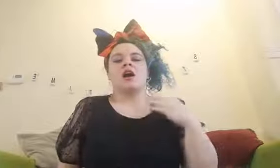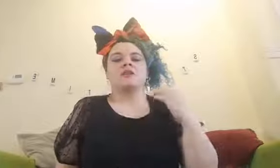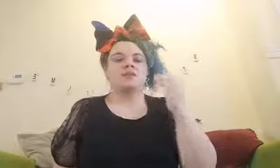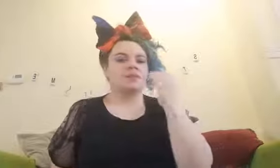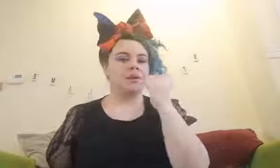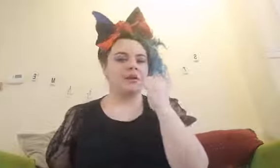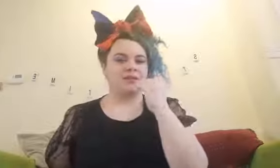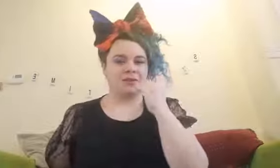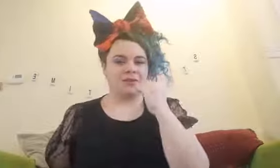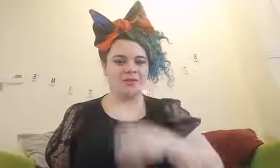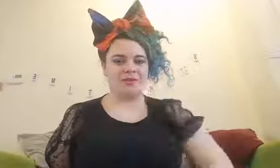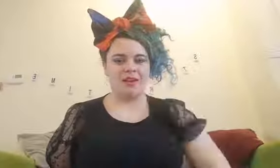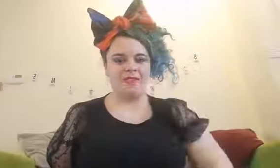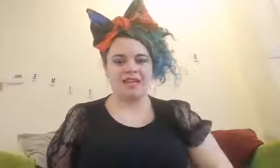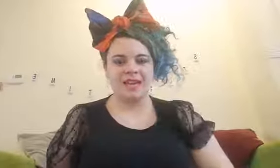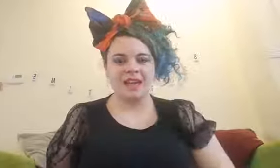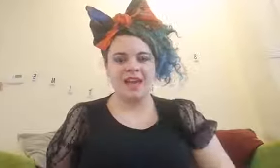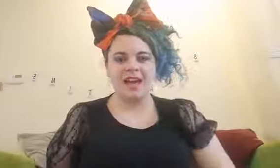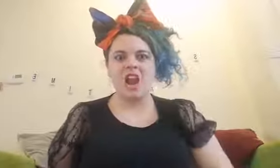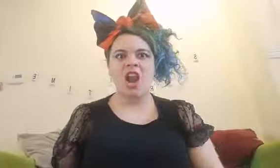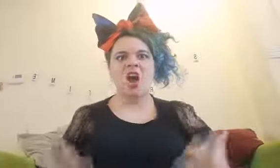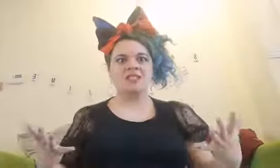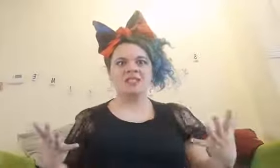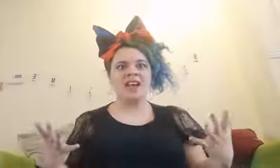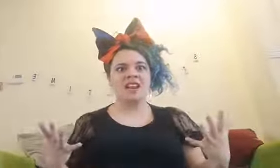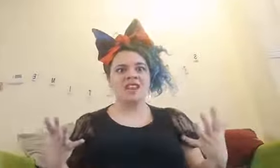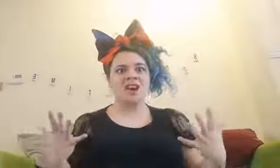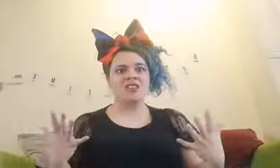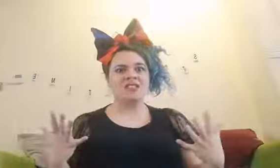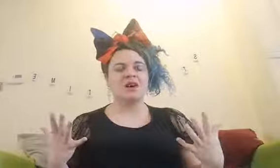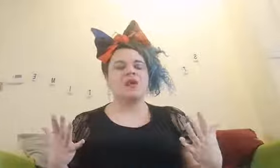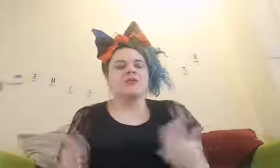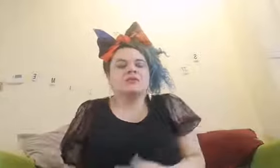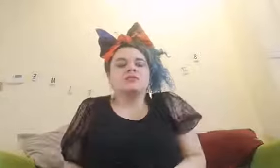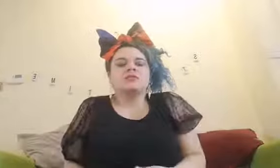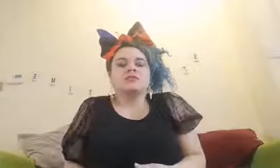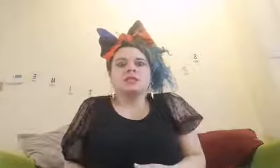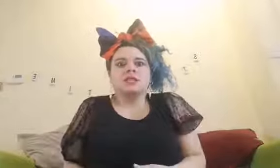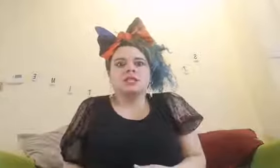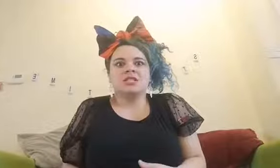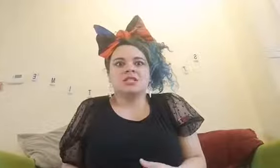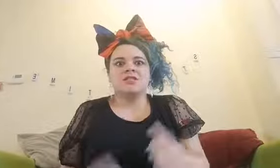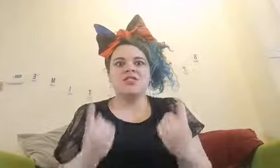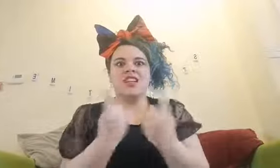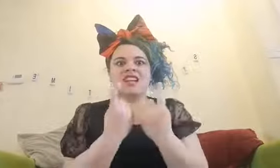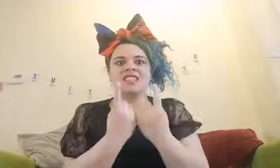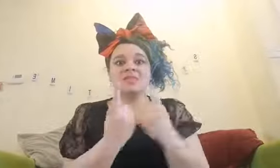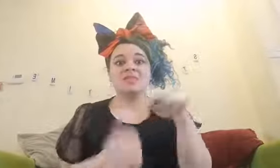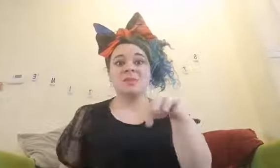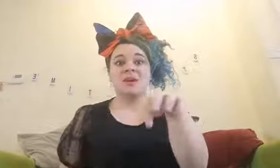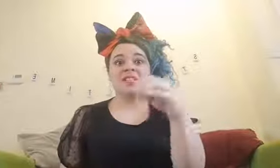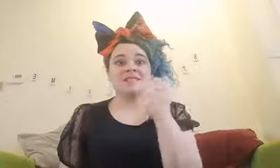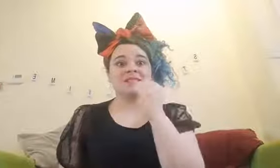loves spider food, definitely. Lots and lots of, oh, delicious things for spiders to